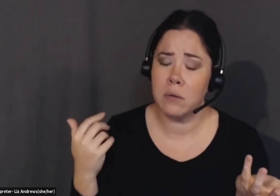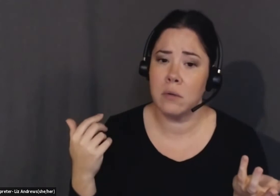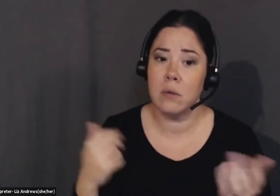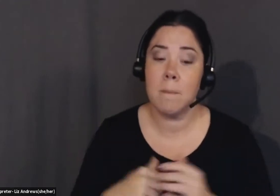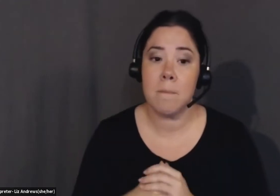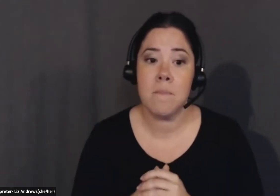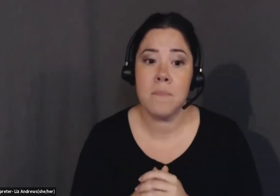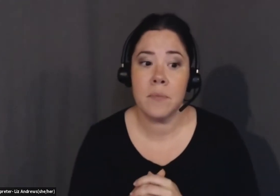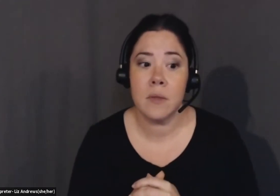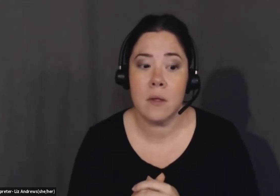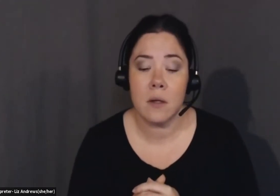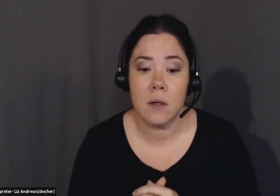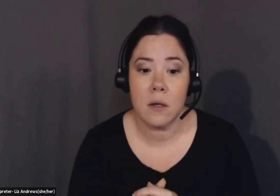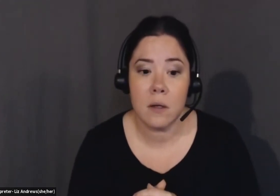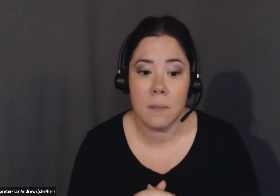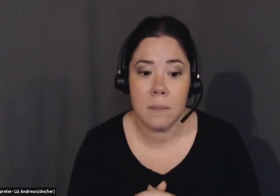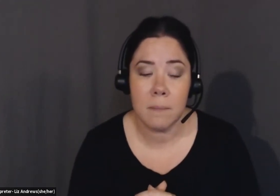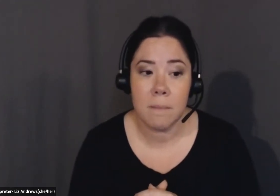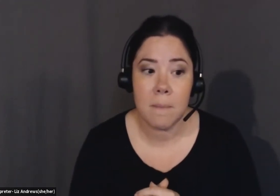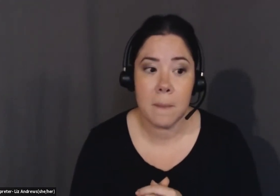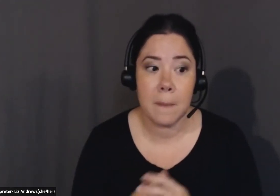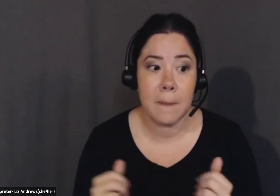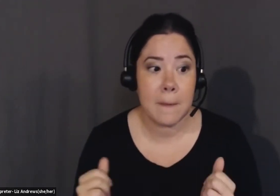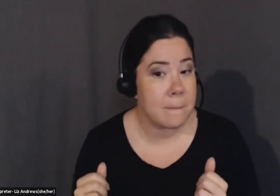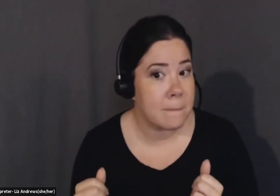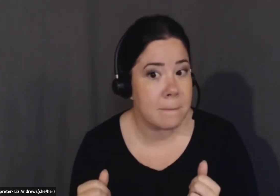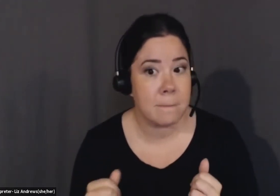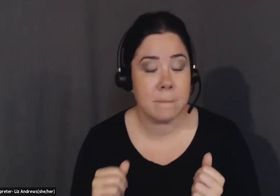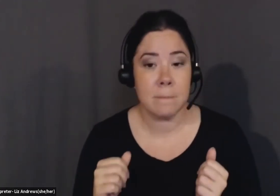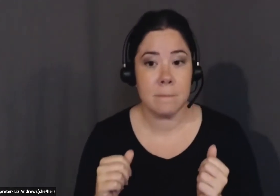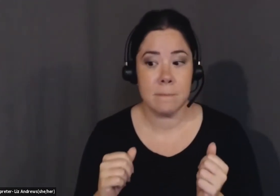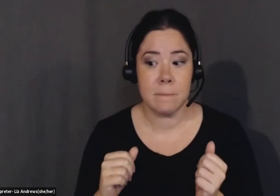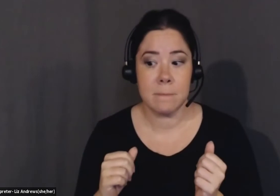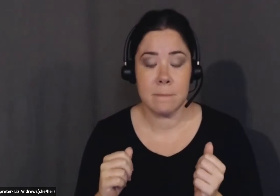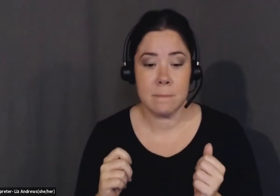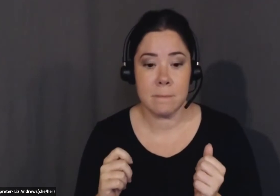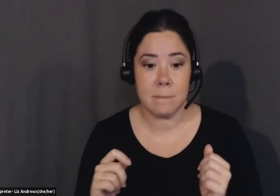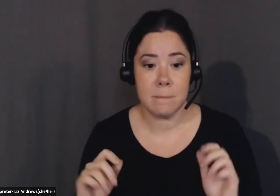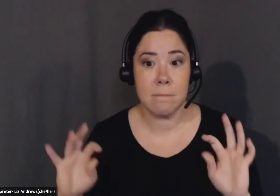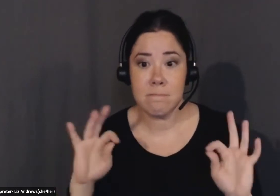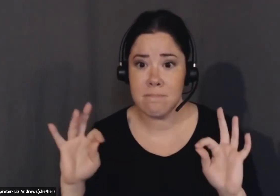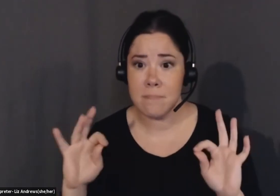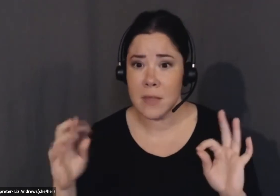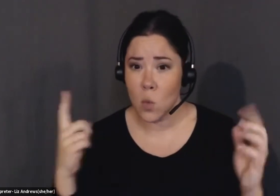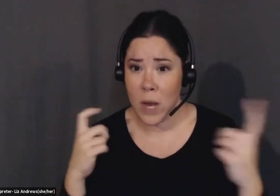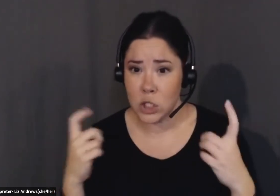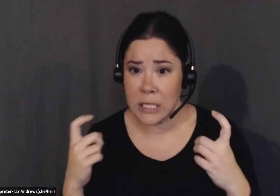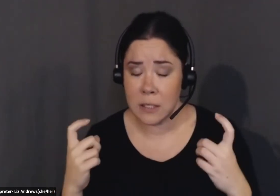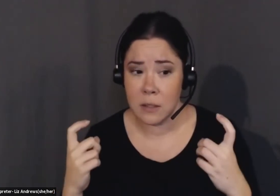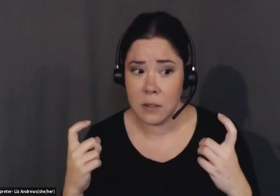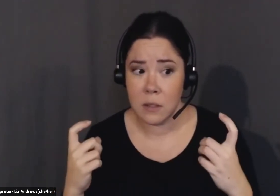So Yeah, yeah, all right. for the kids. Yeah. All right. Question.